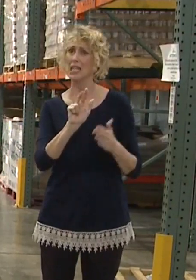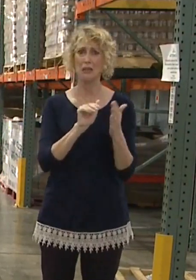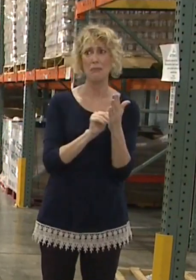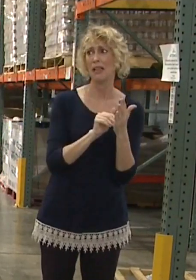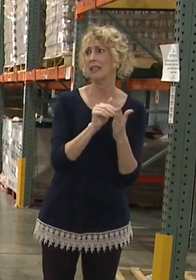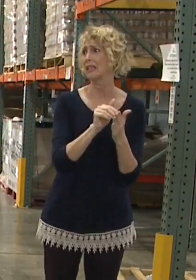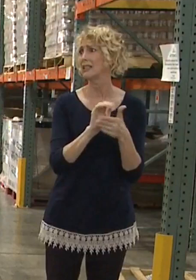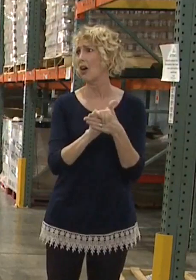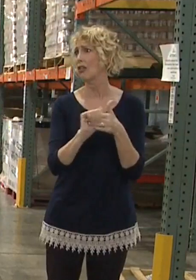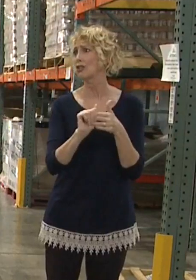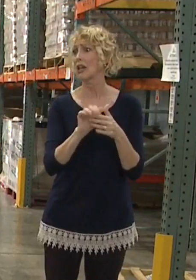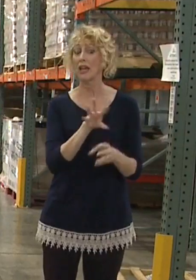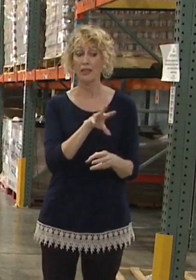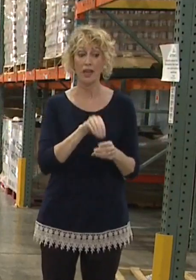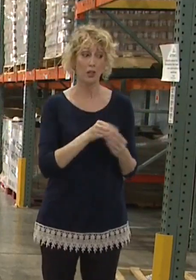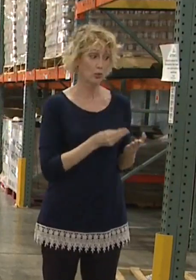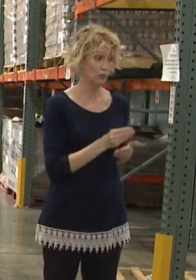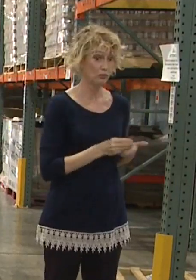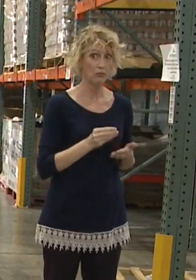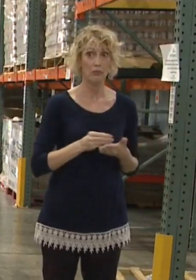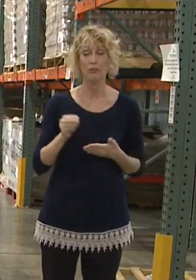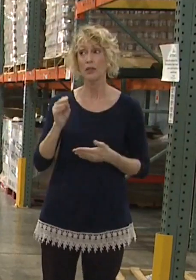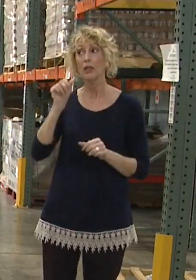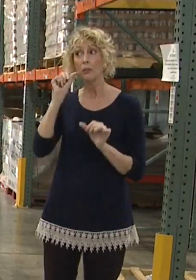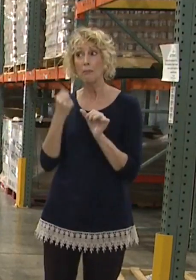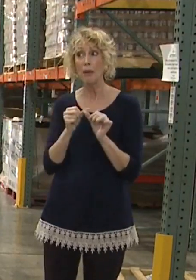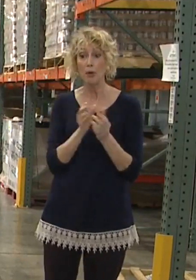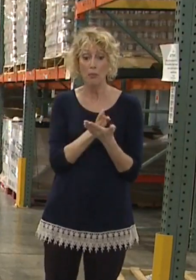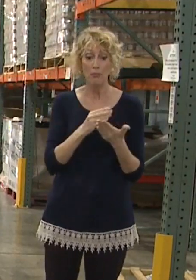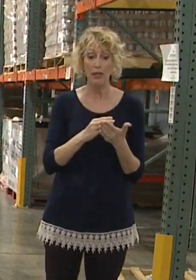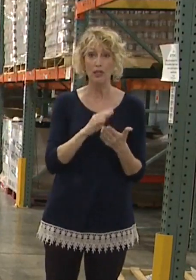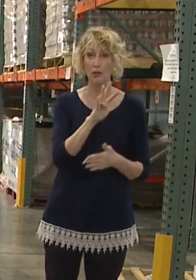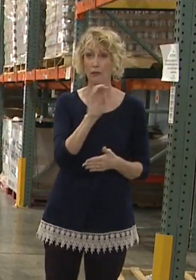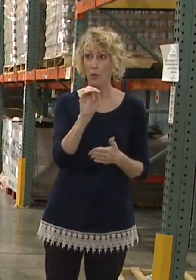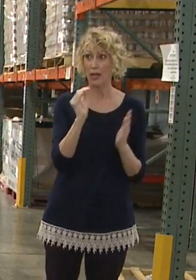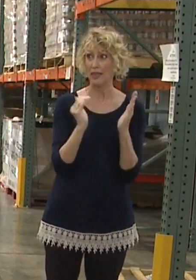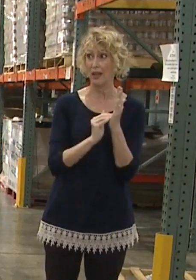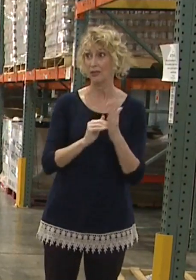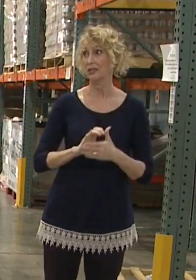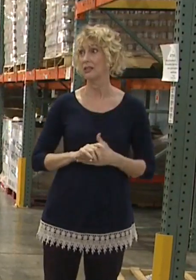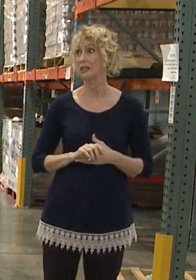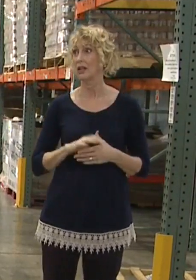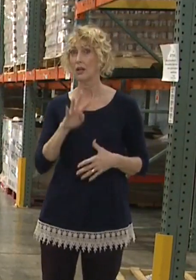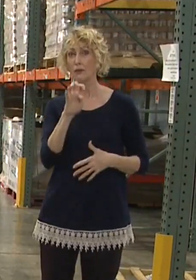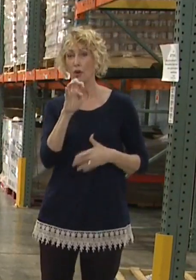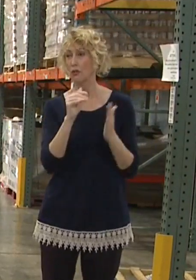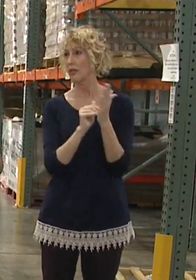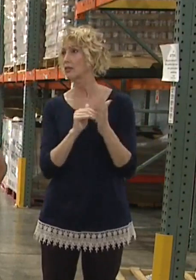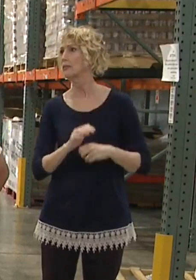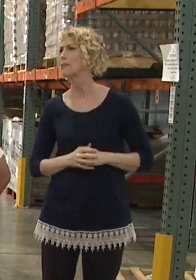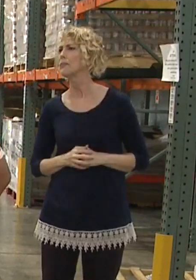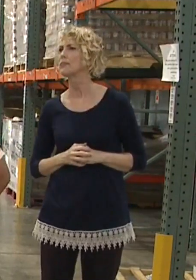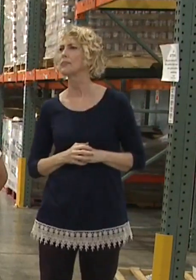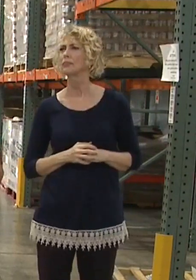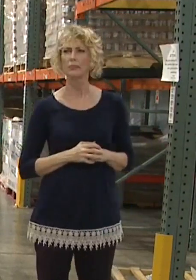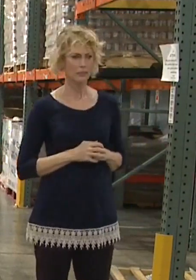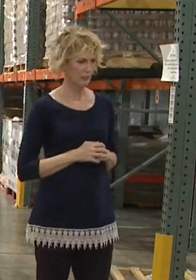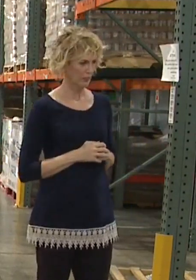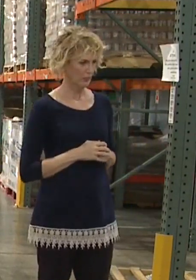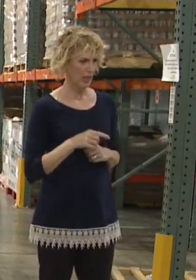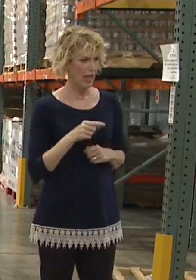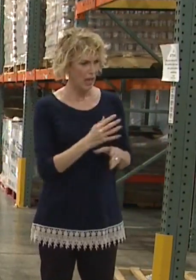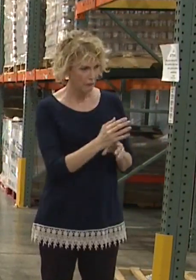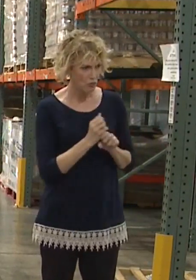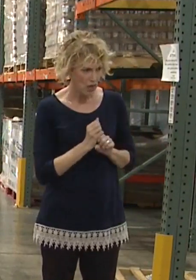in food purchases. Remember, now we have a budget of $400,000. Nobody can prepare for this. And has the food bank received any funding